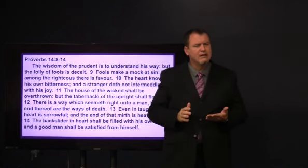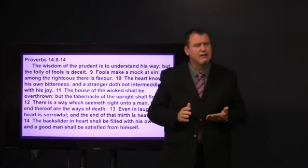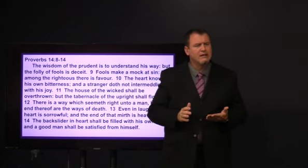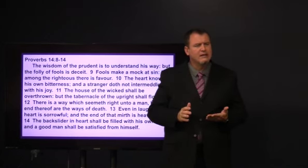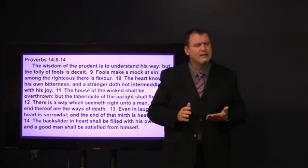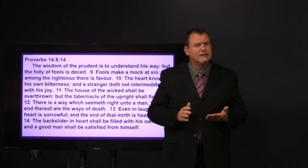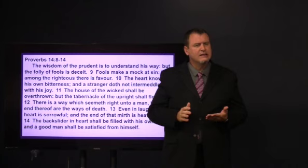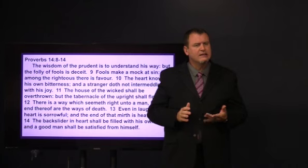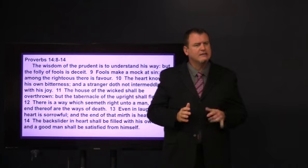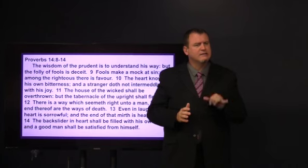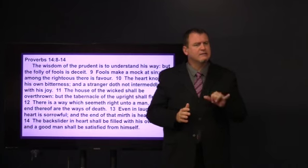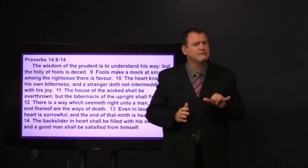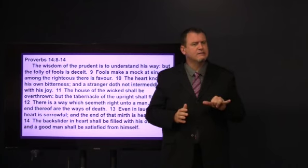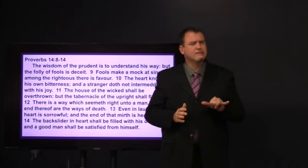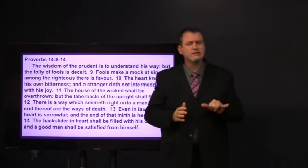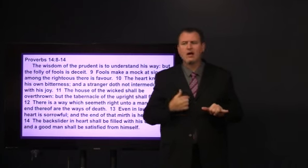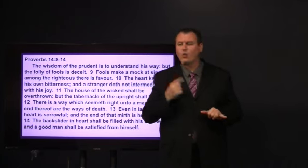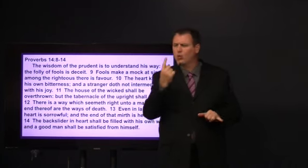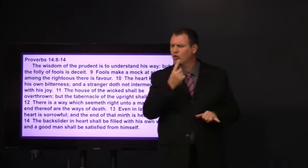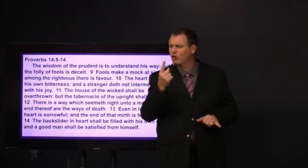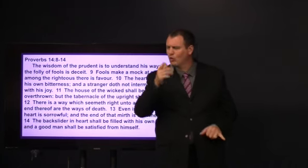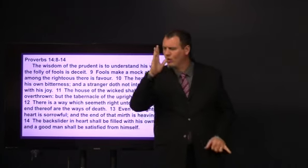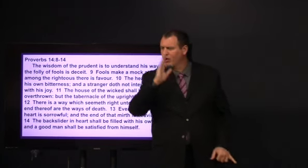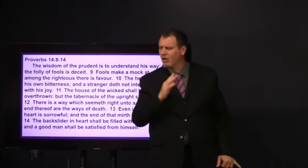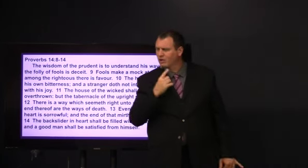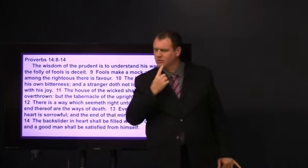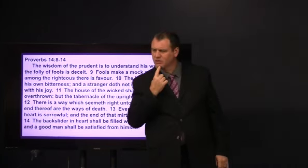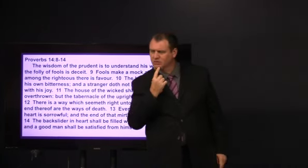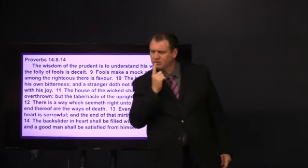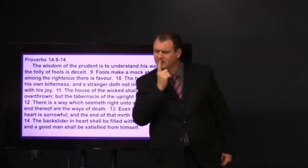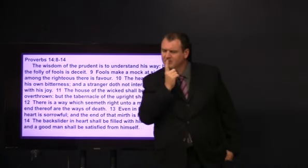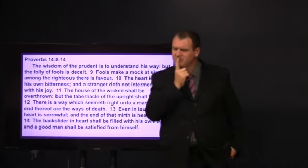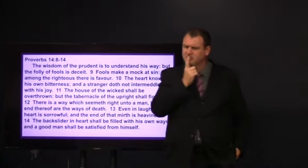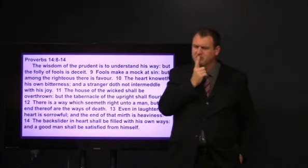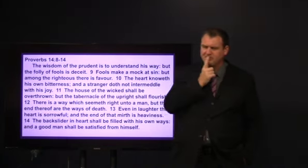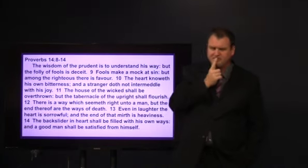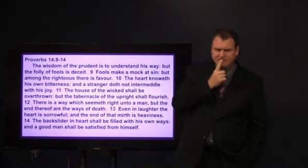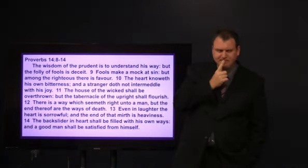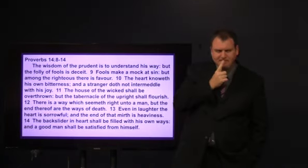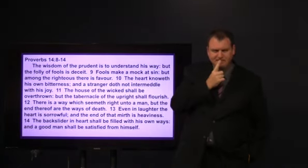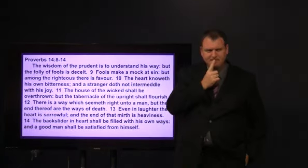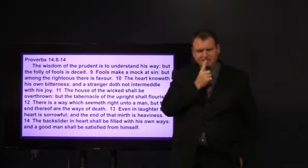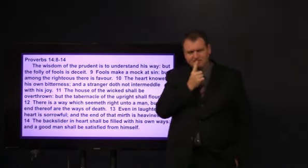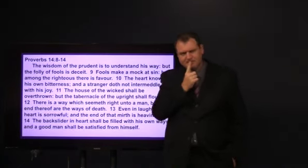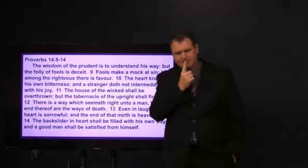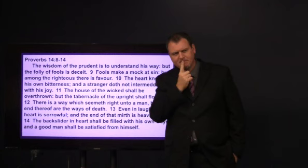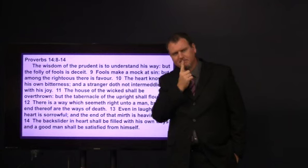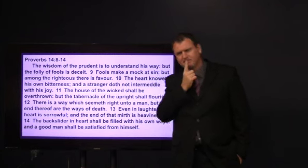I thought that was the right way. I wonder what God would say.